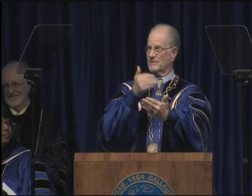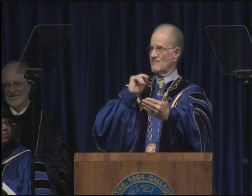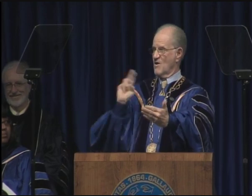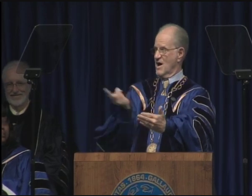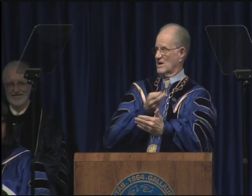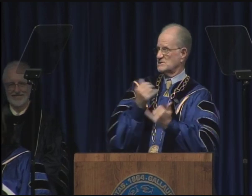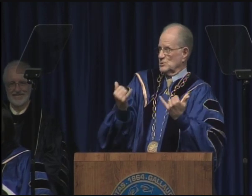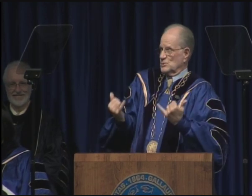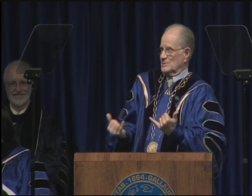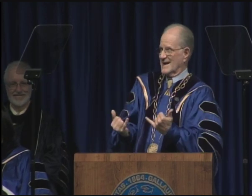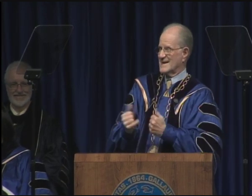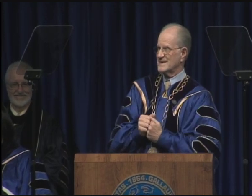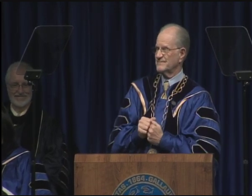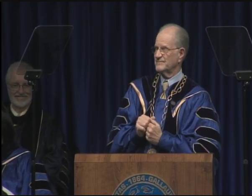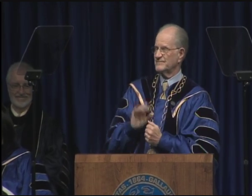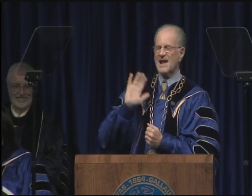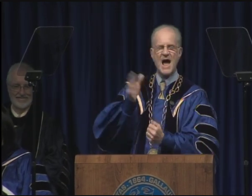us today.